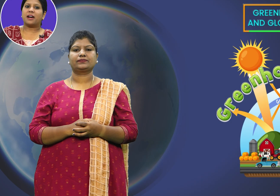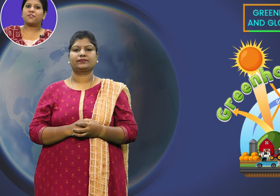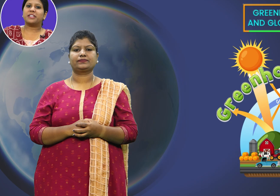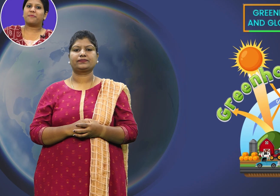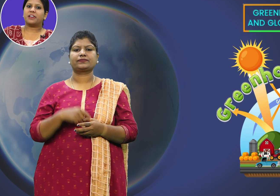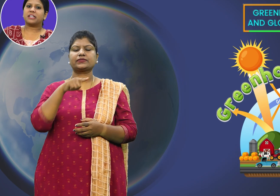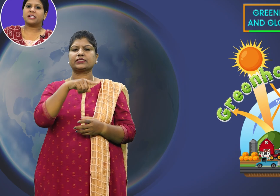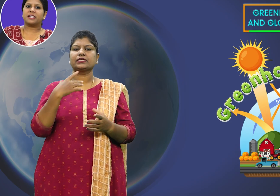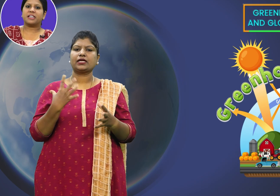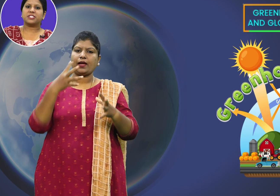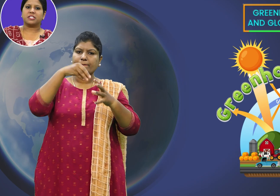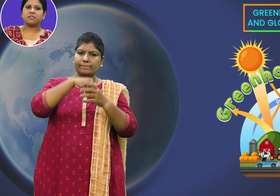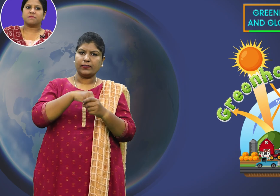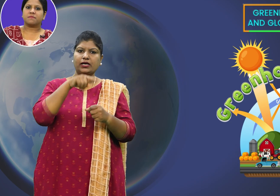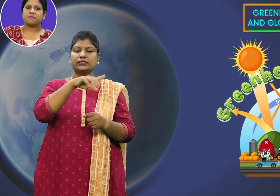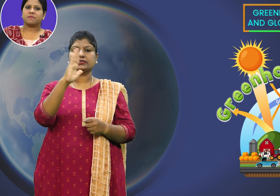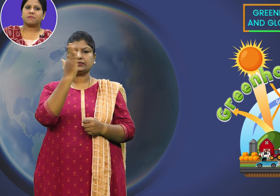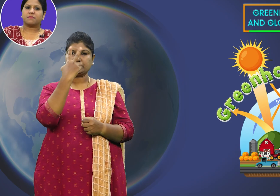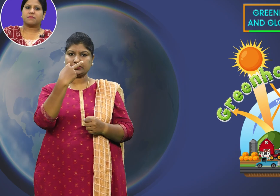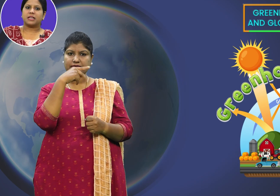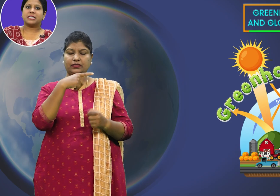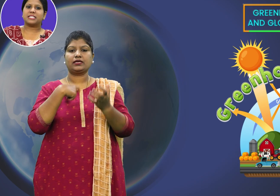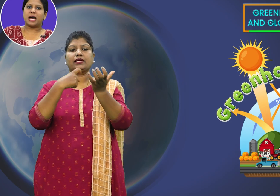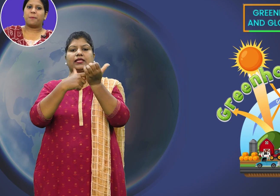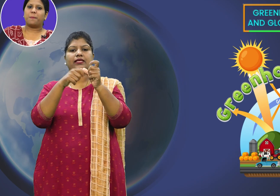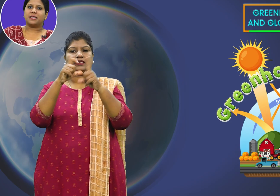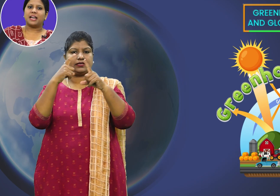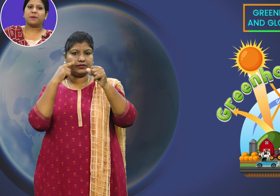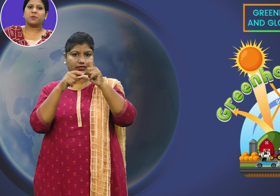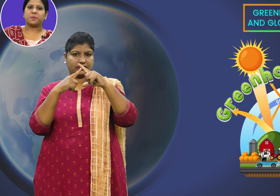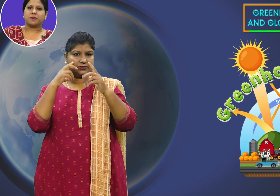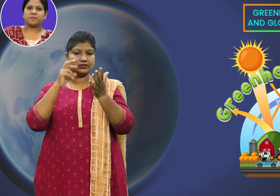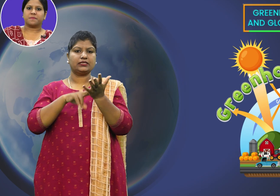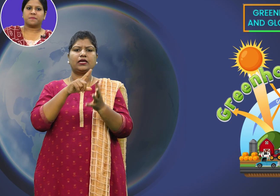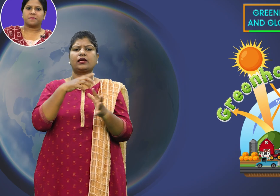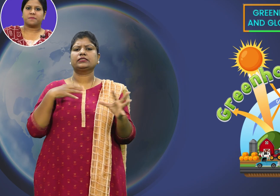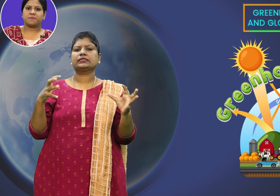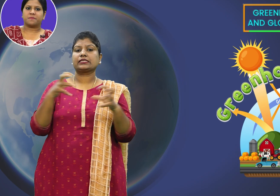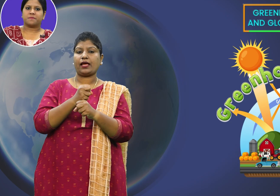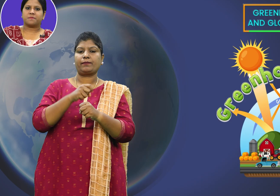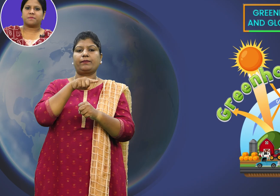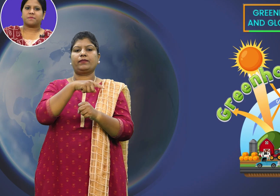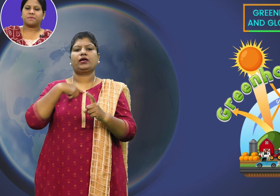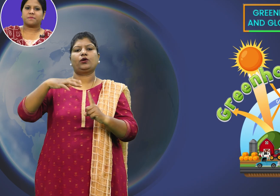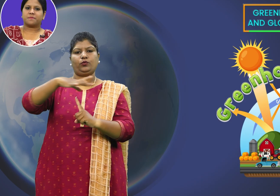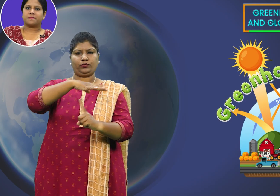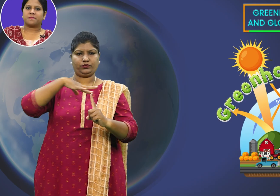A part of the reflected radiation is trapped by the atmosphere.